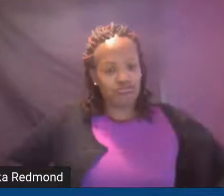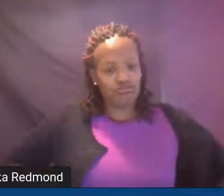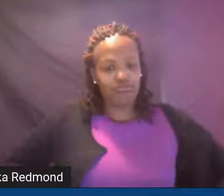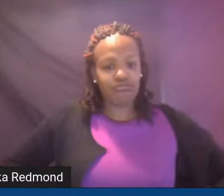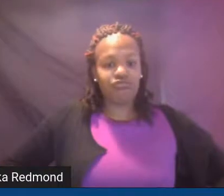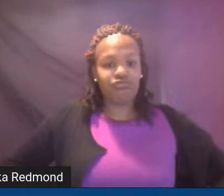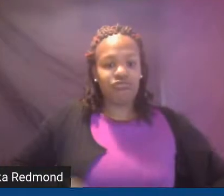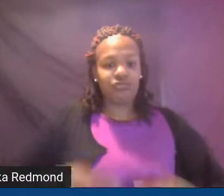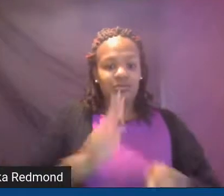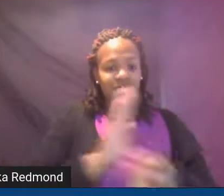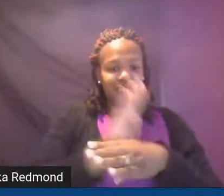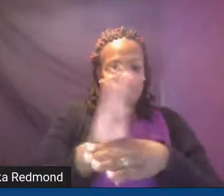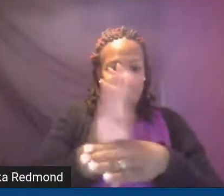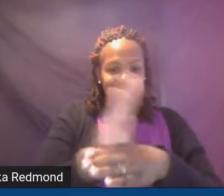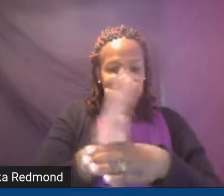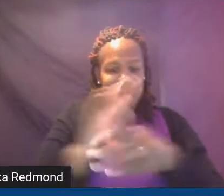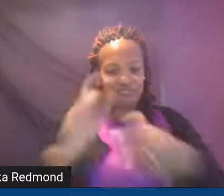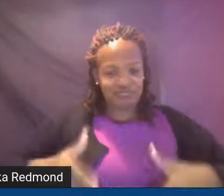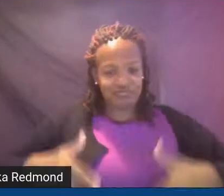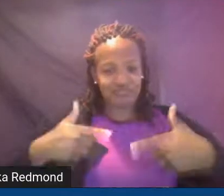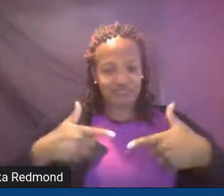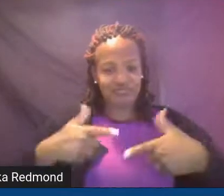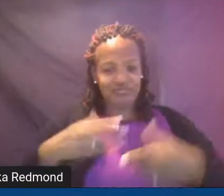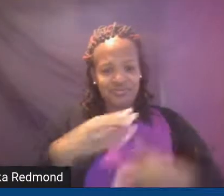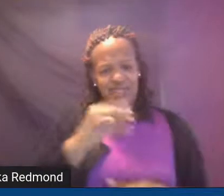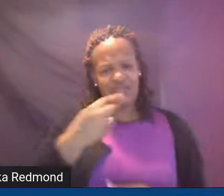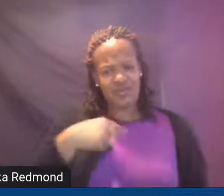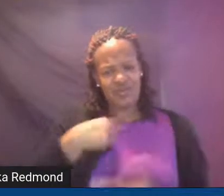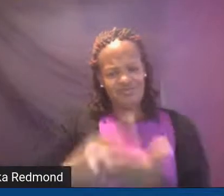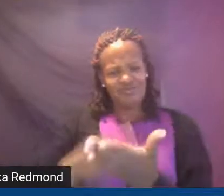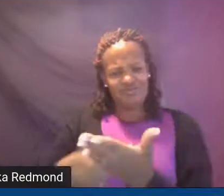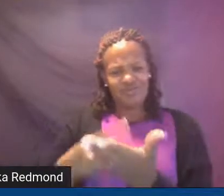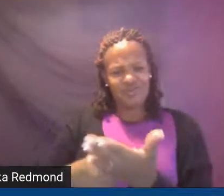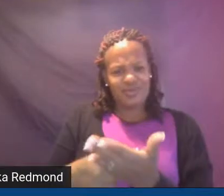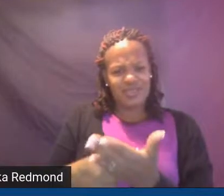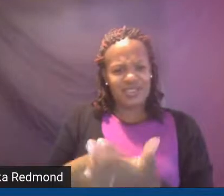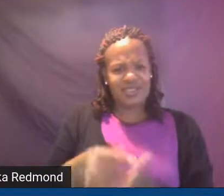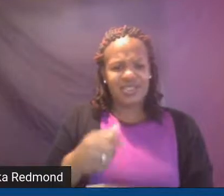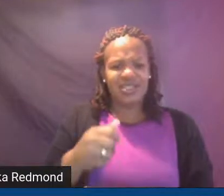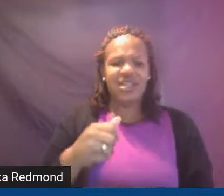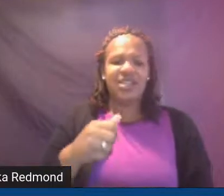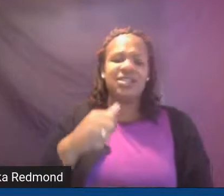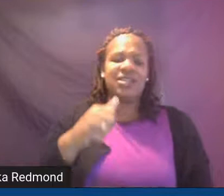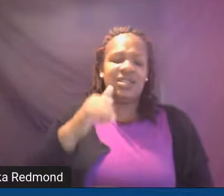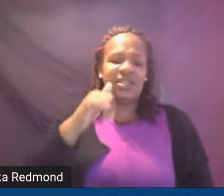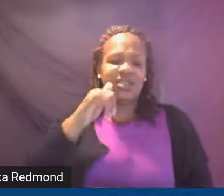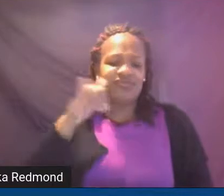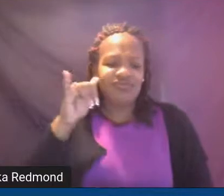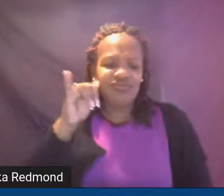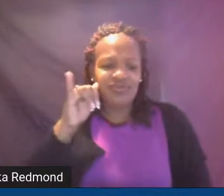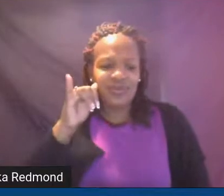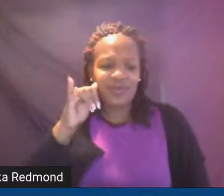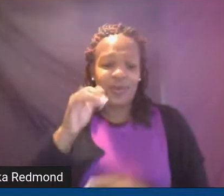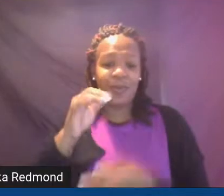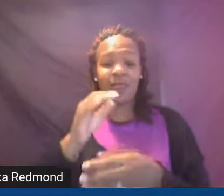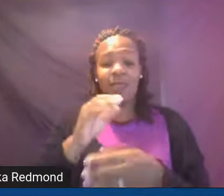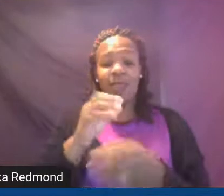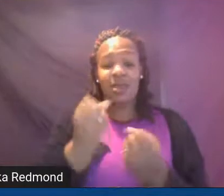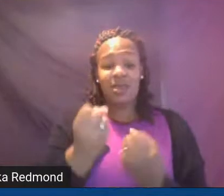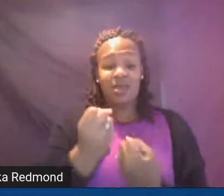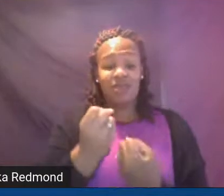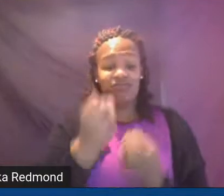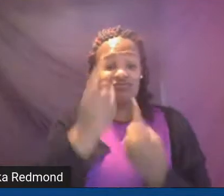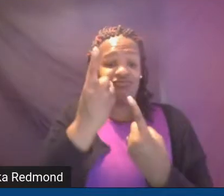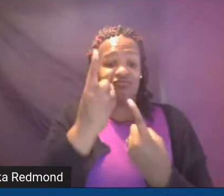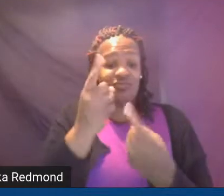talked about this, we talked about, you know, before and yesterday, the purpose of mission and the connection that we have to our